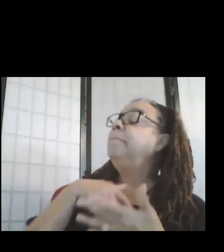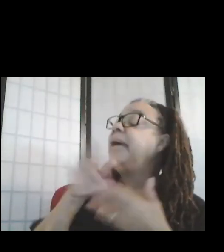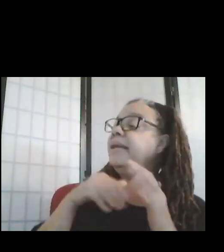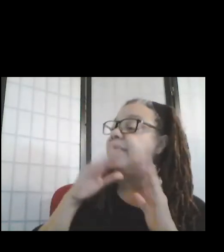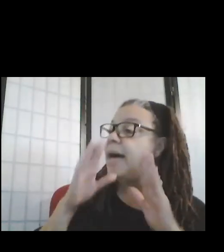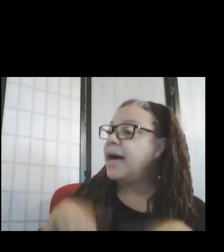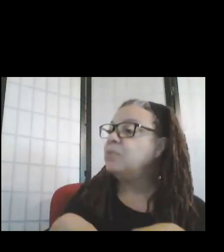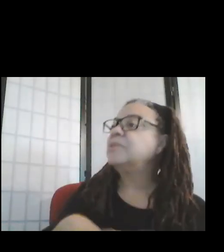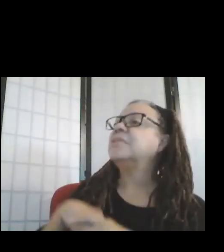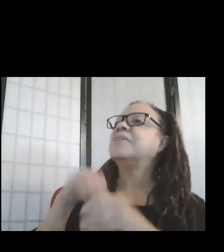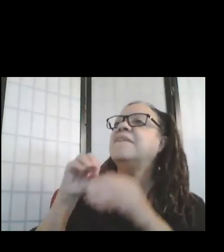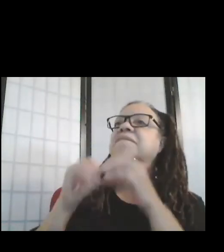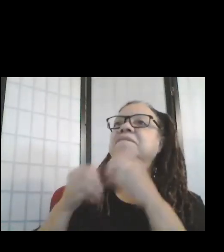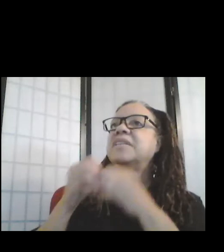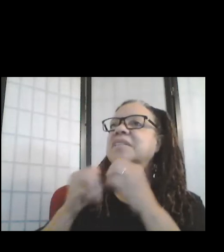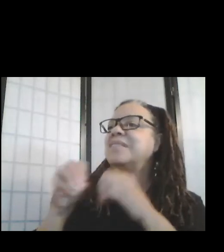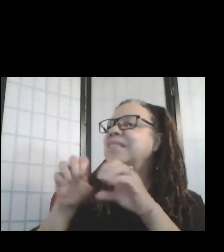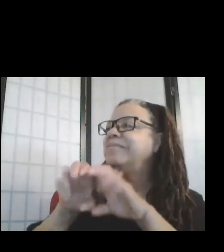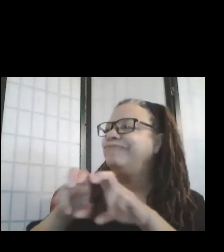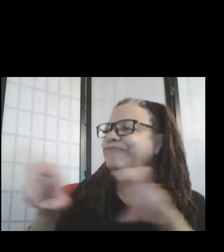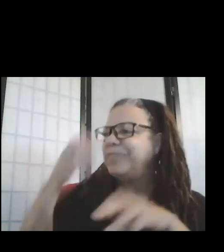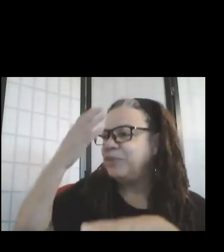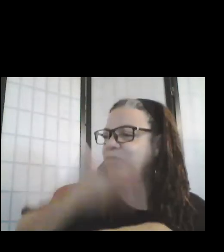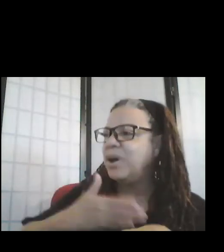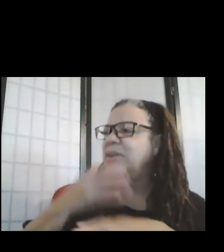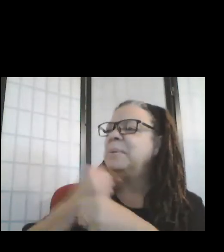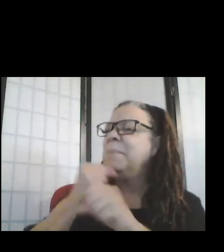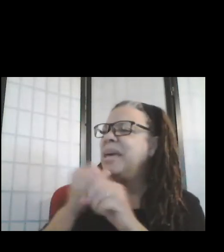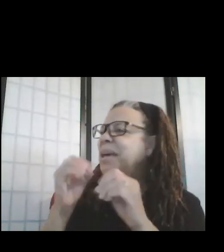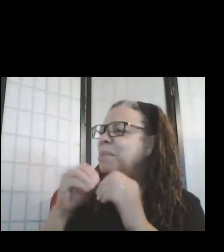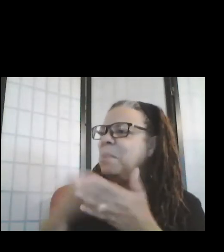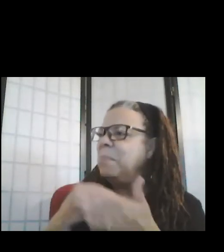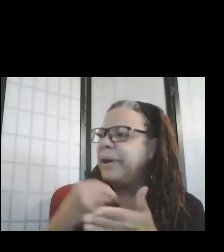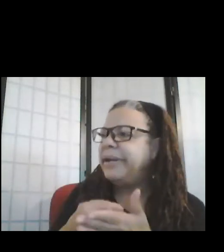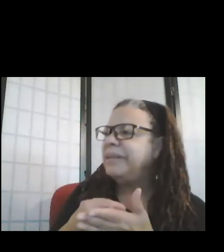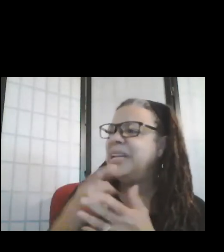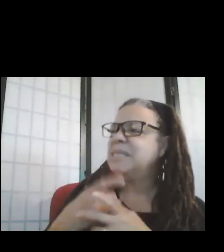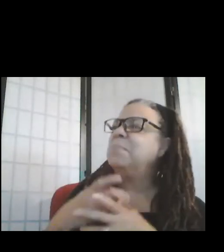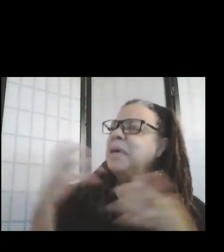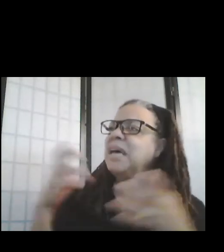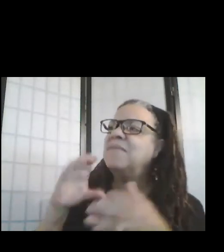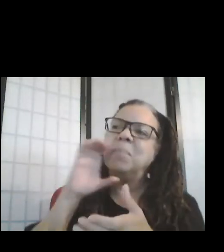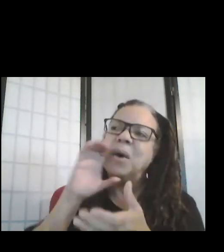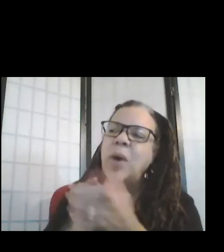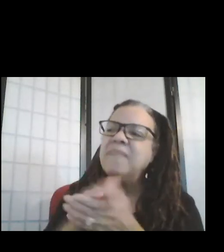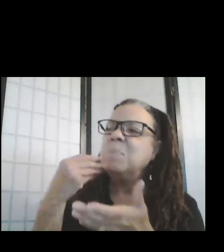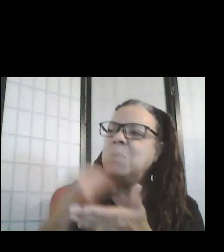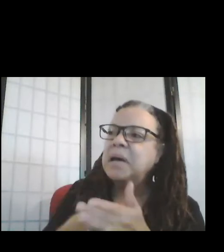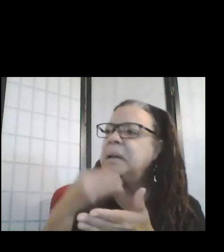repointing the bricks on the front steps, and always about making more money. That's a biggie with us." "Money?"